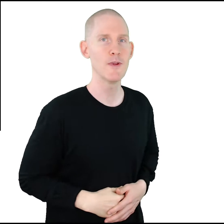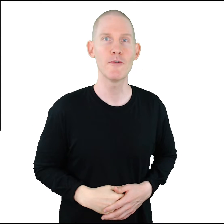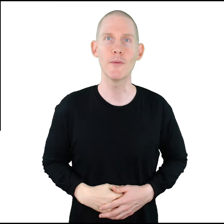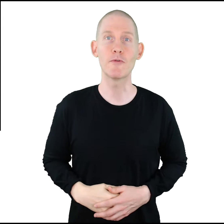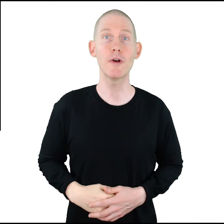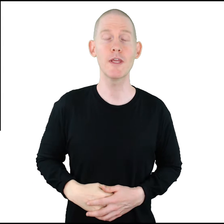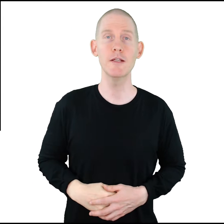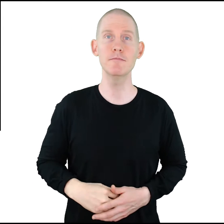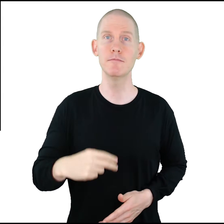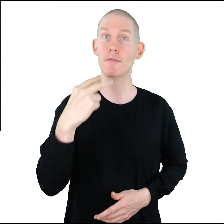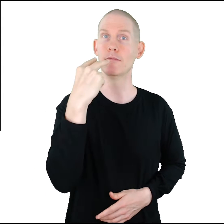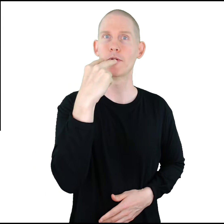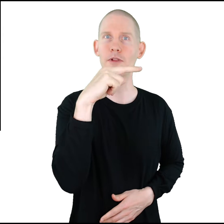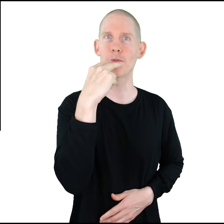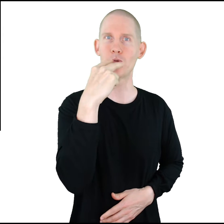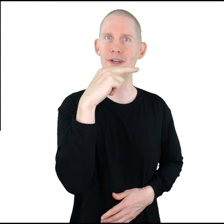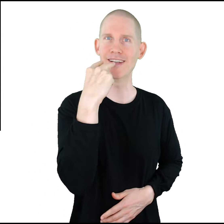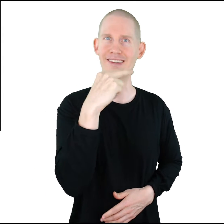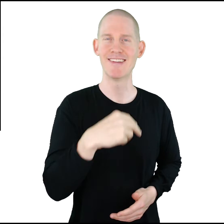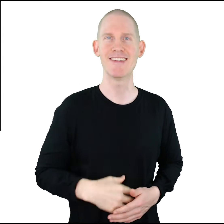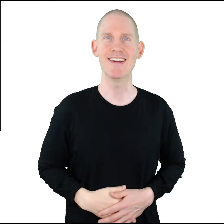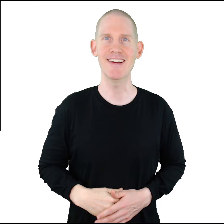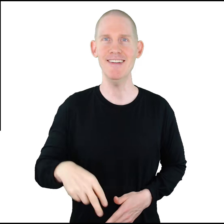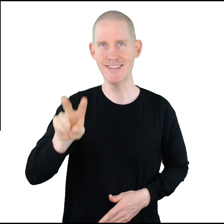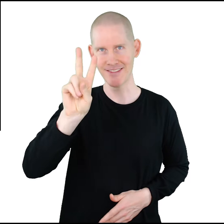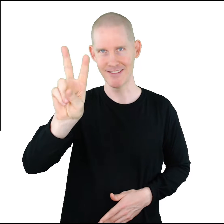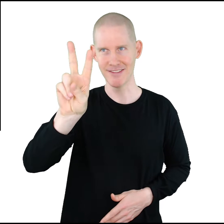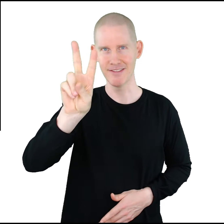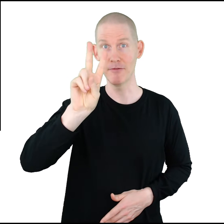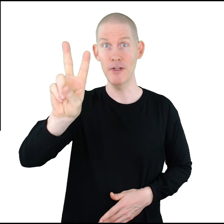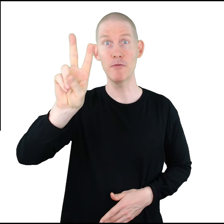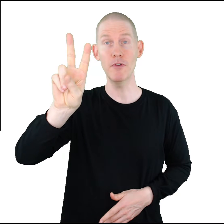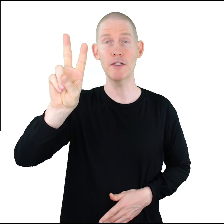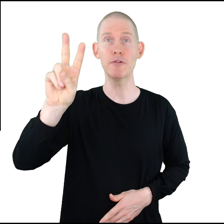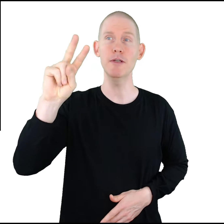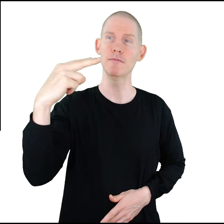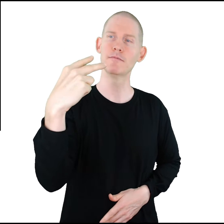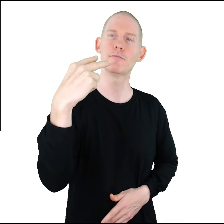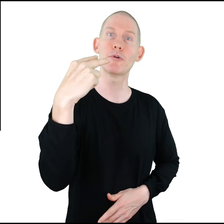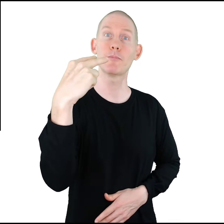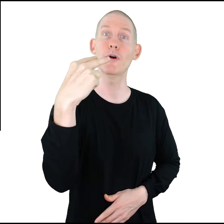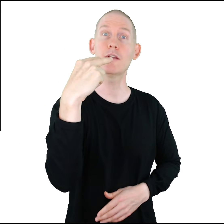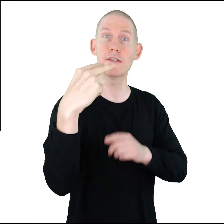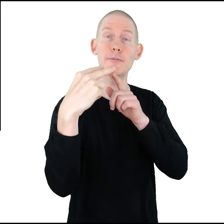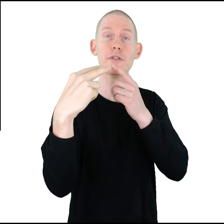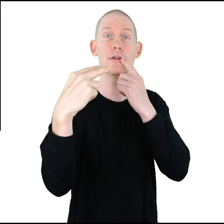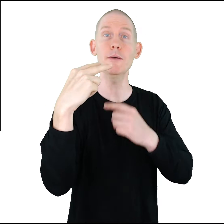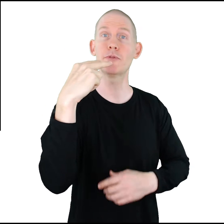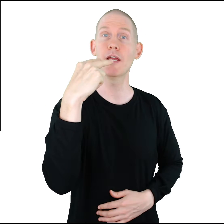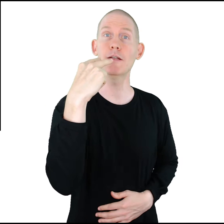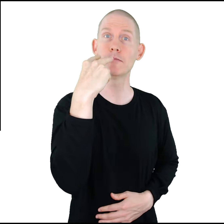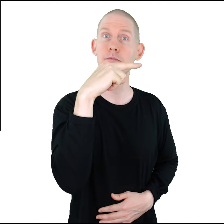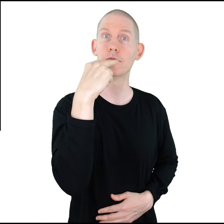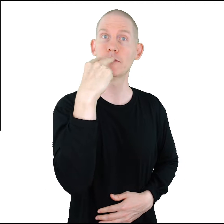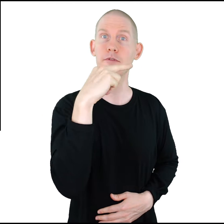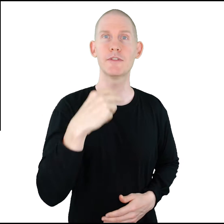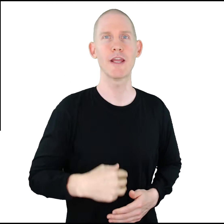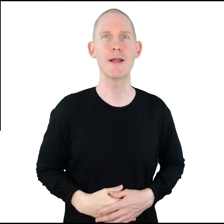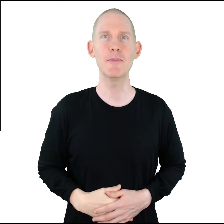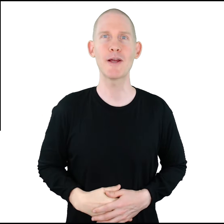From the front again, lip read. V for victory, point the tips at your lips and scan back and